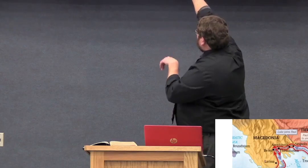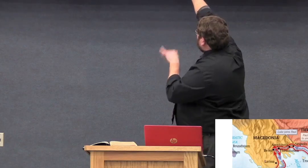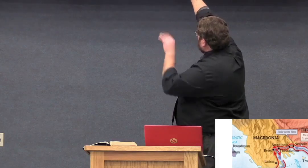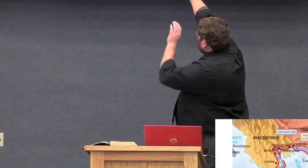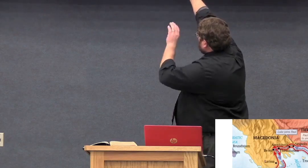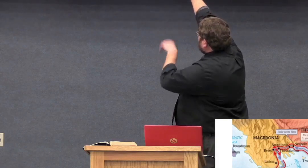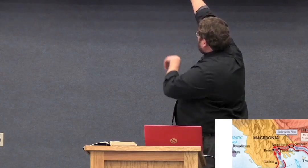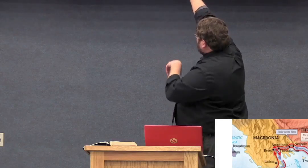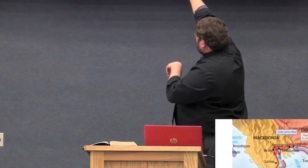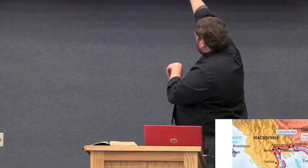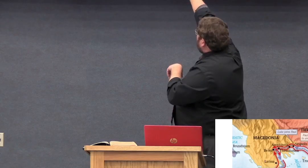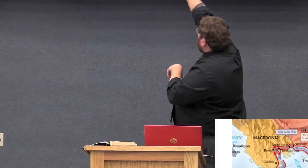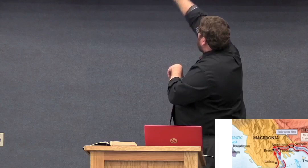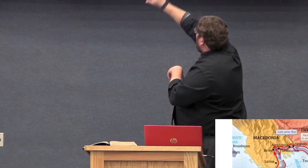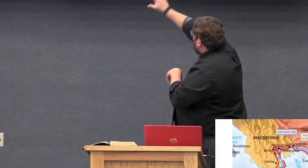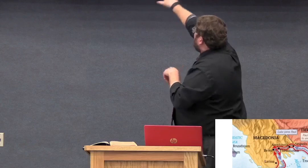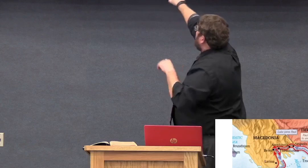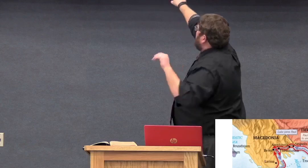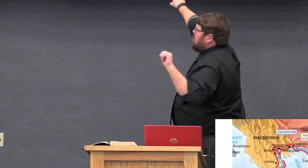you can see the map here of